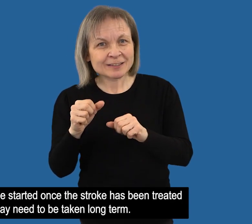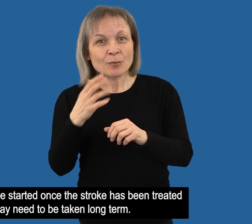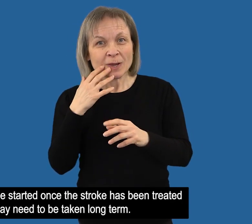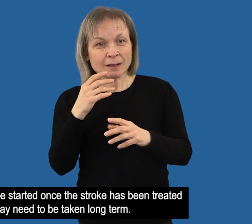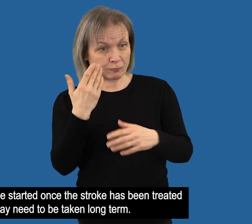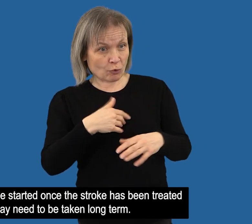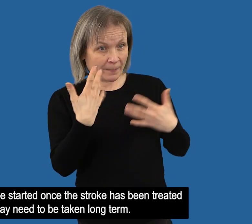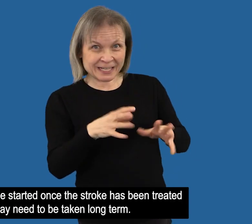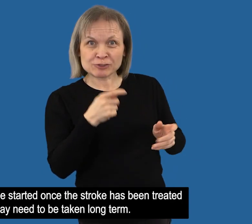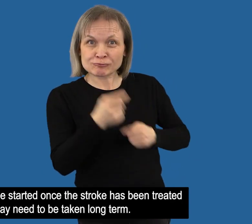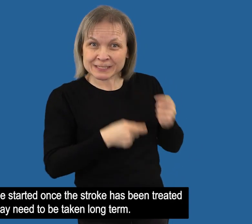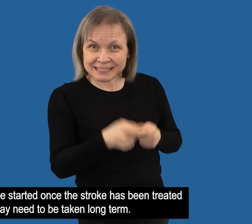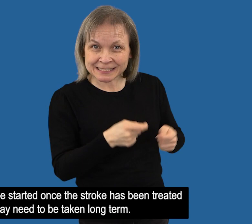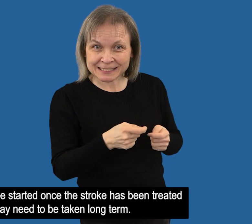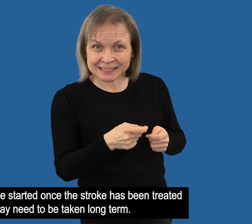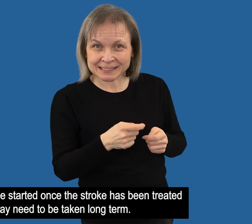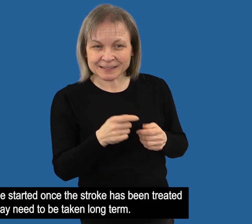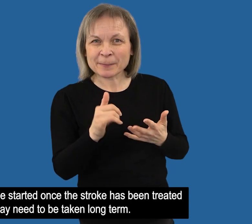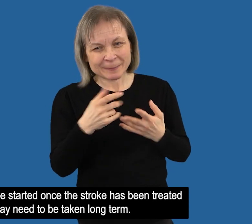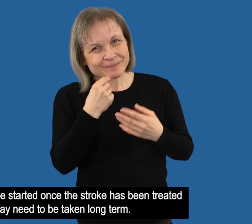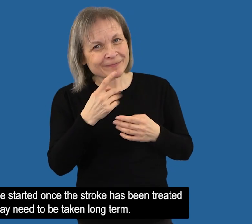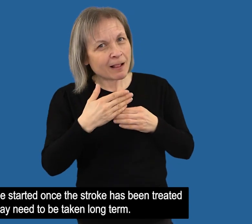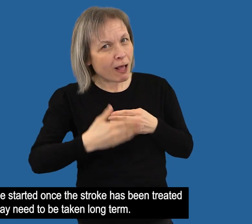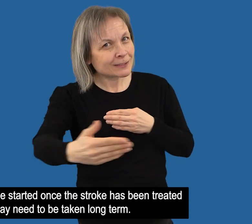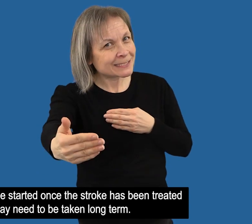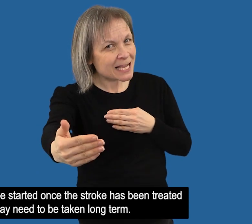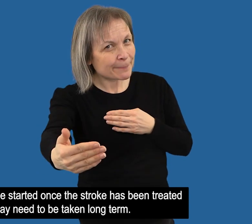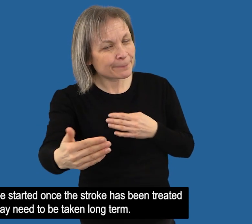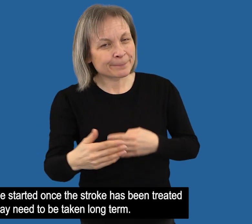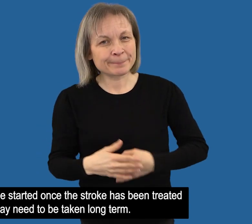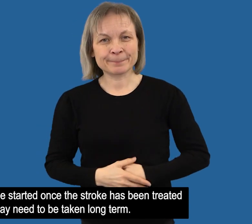Others may only be started once the stroke has been treated and may need to be taken long-term.